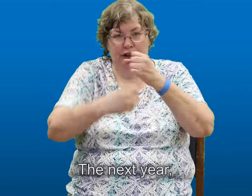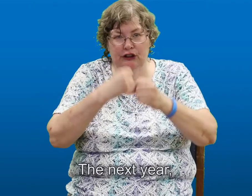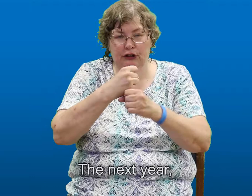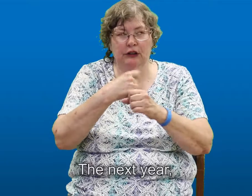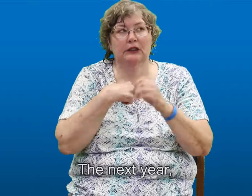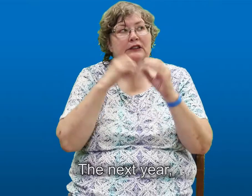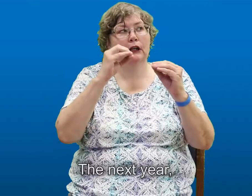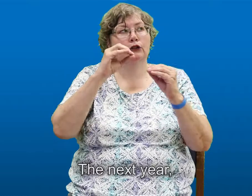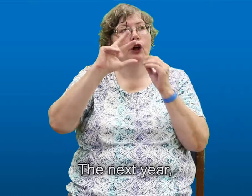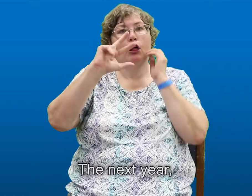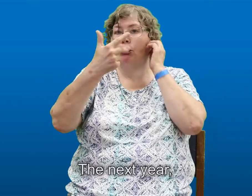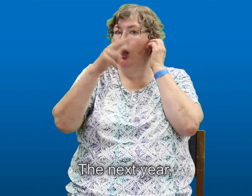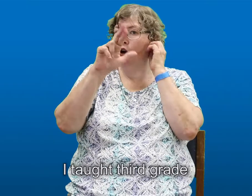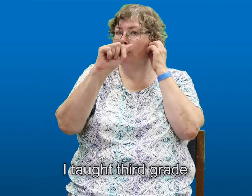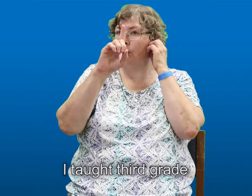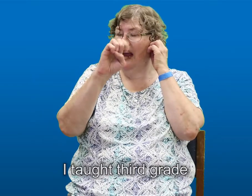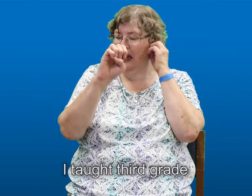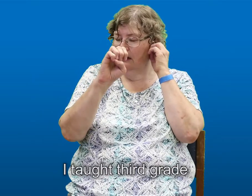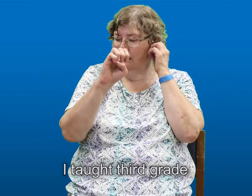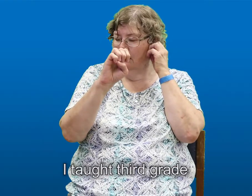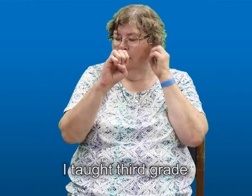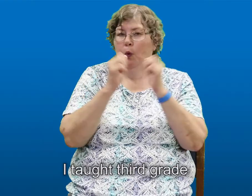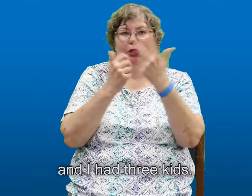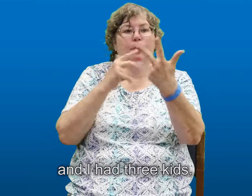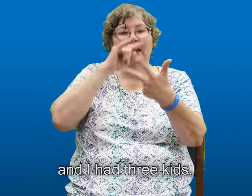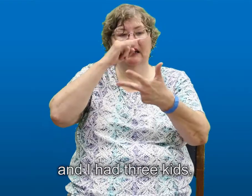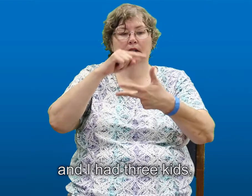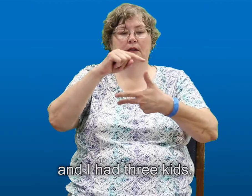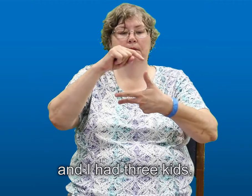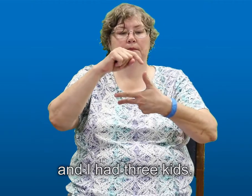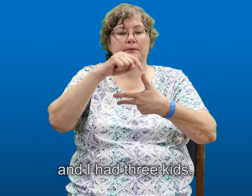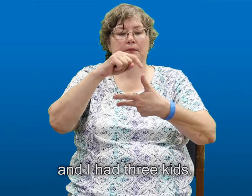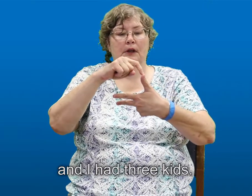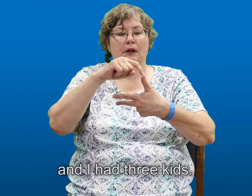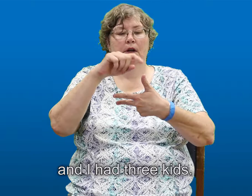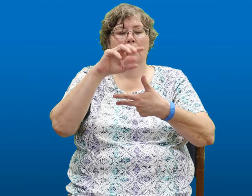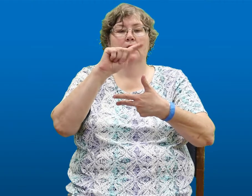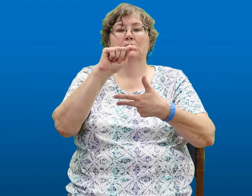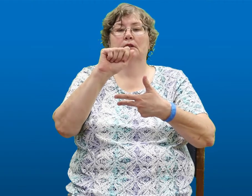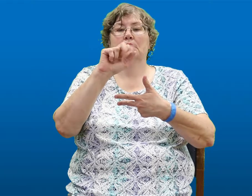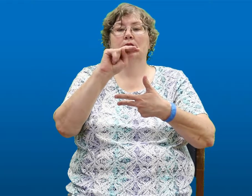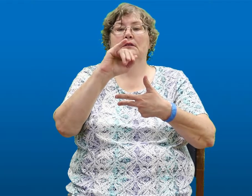And the next year, I taught third grade. And I had three kids. And, let's see,